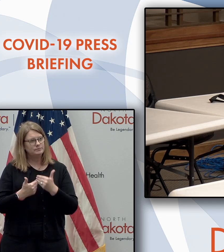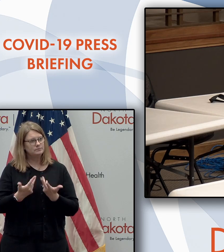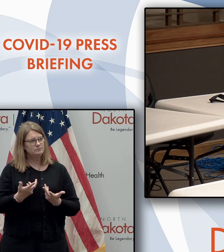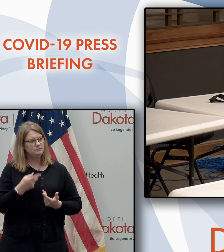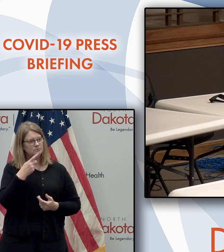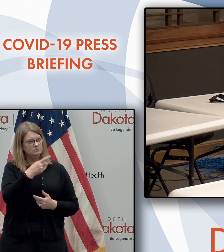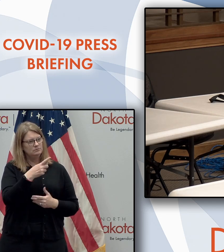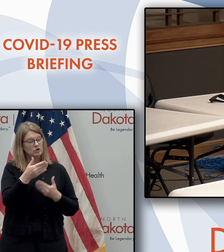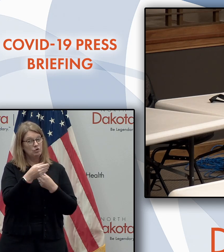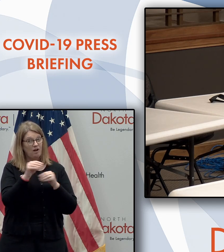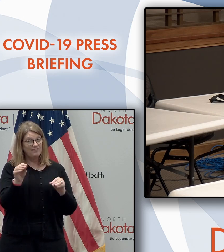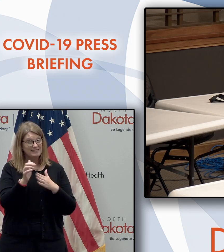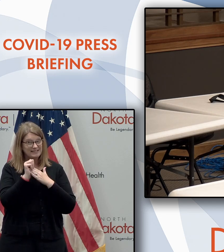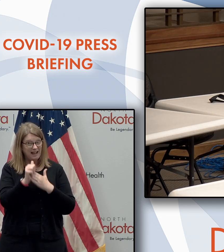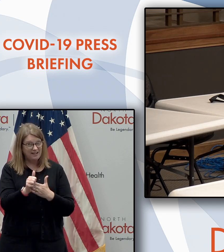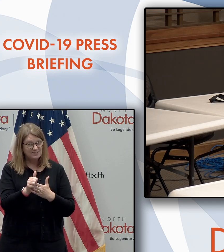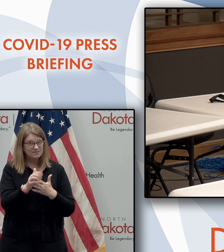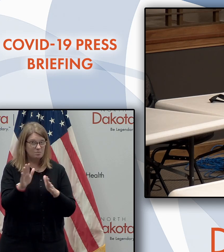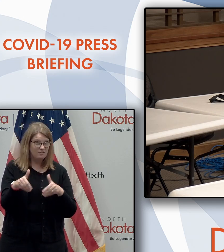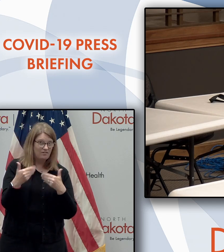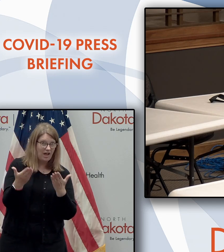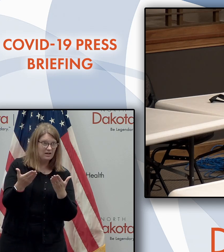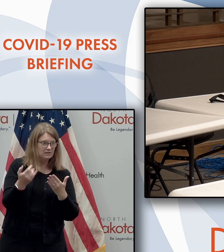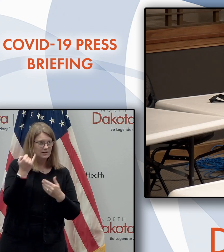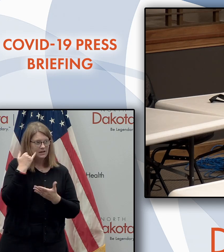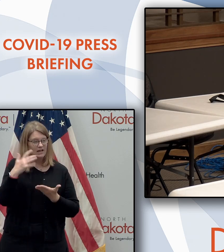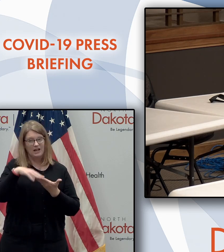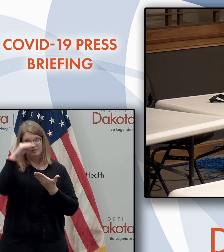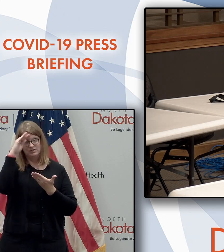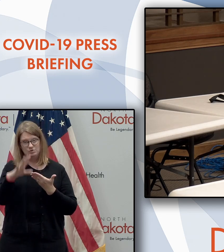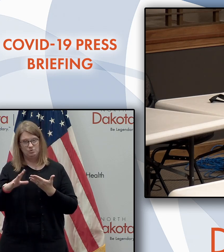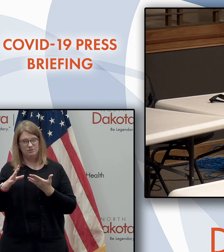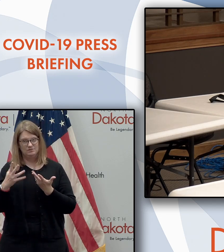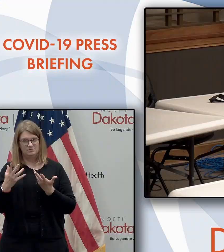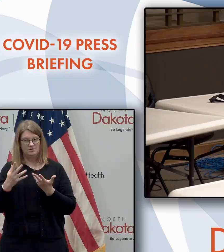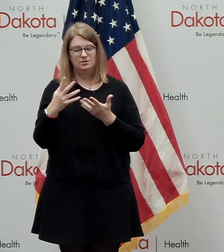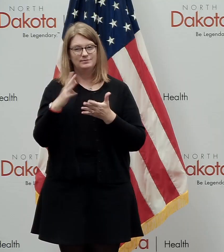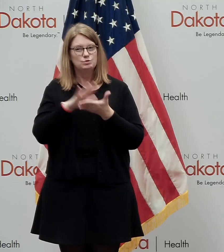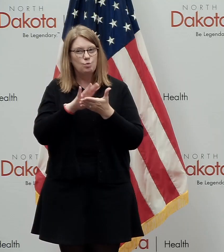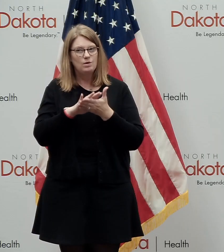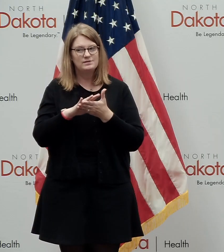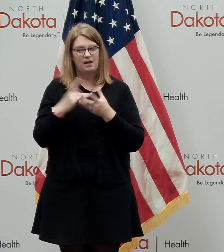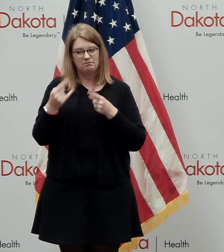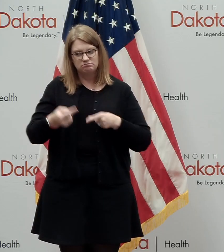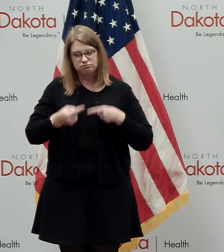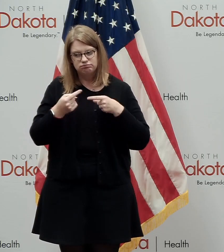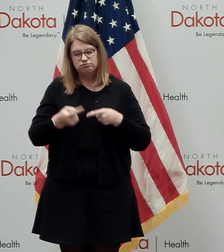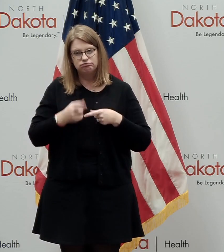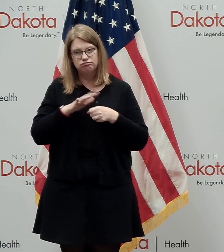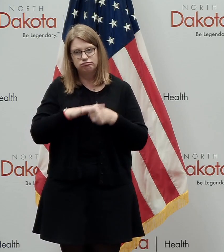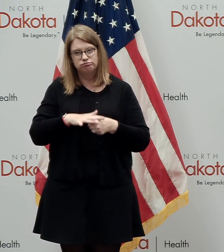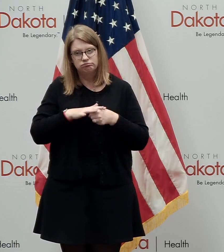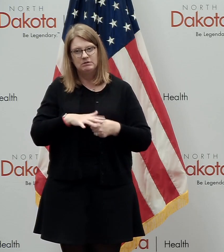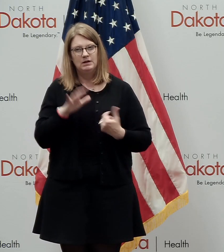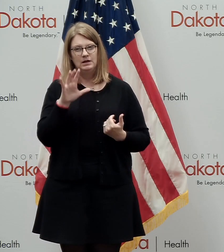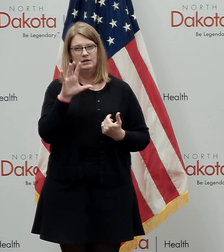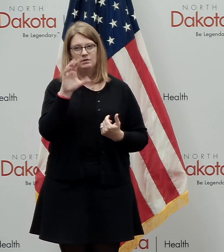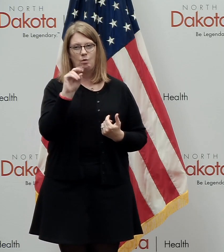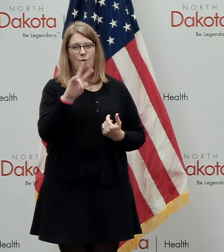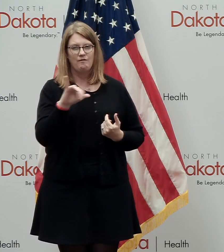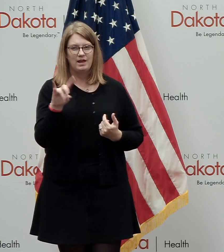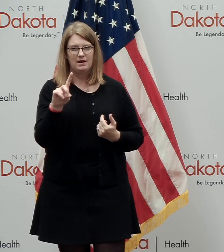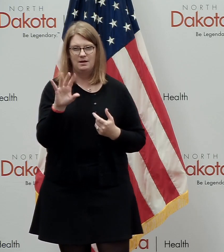any guidance to school districts that are struggling with their COVID numbers. Well, I would say the guidance that we've